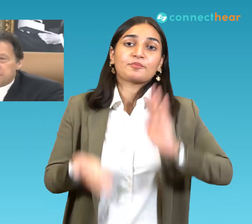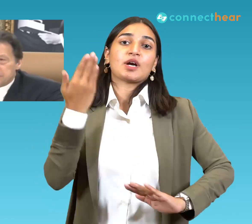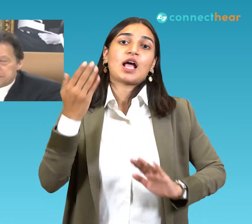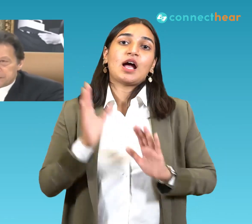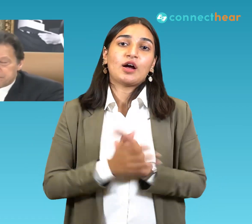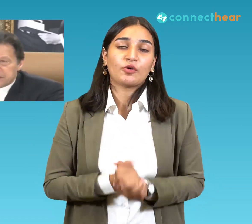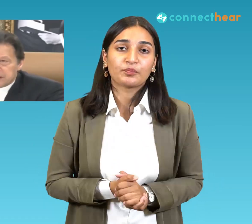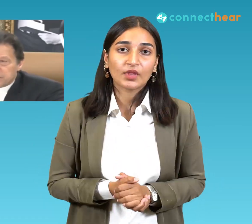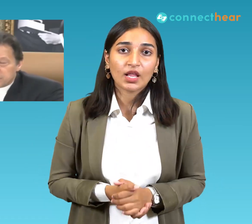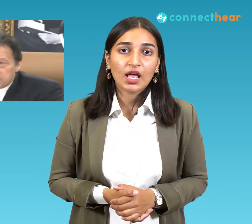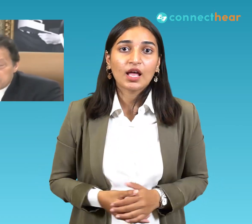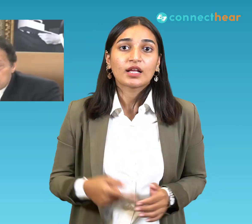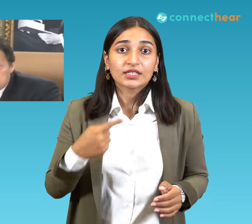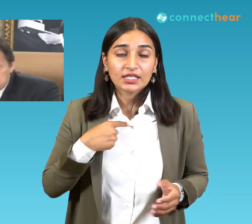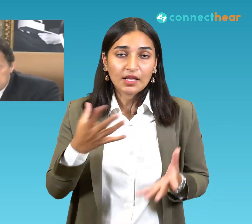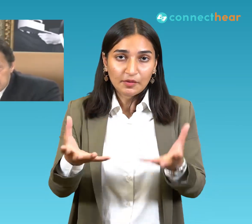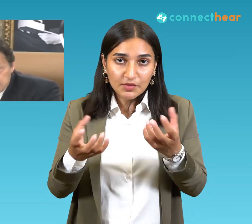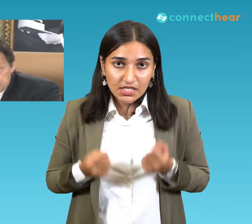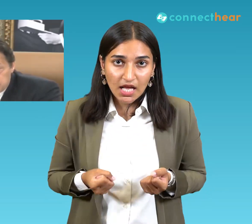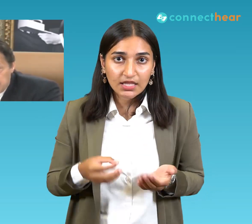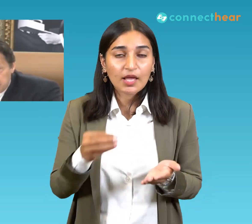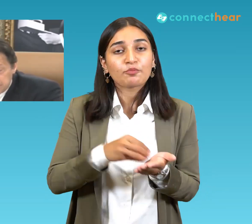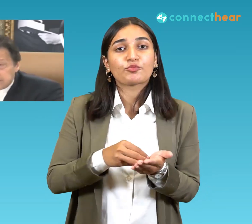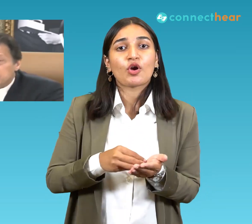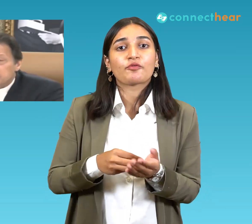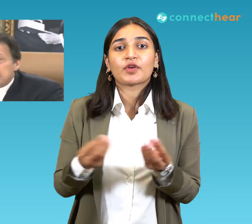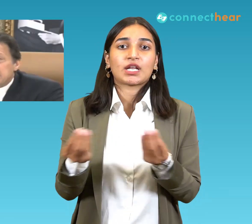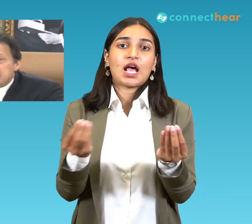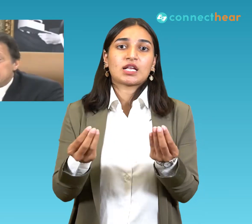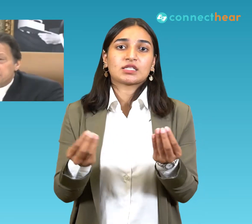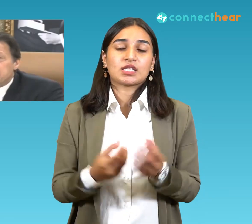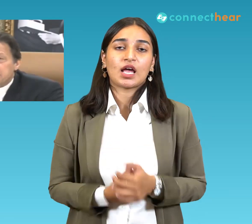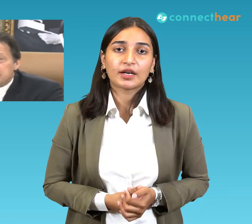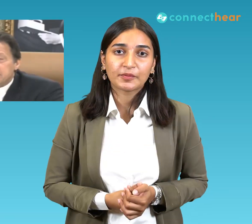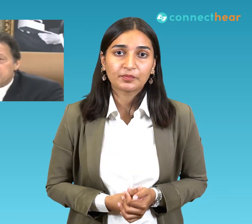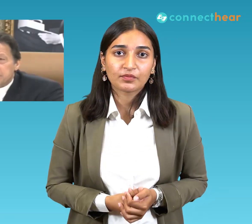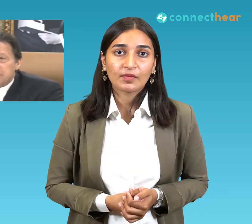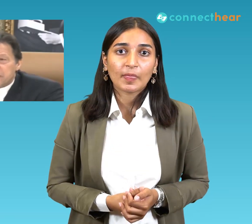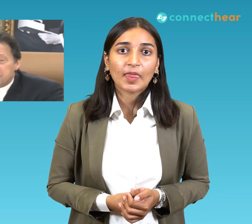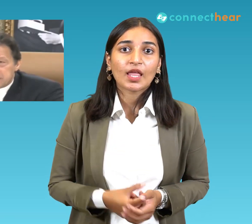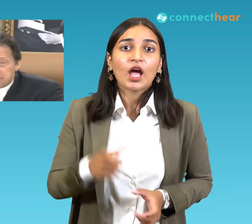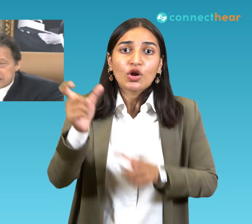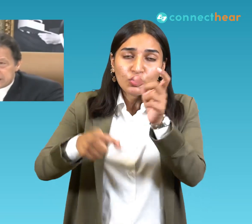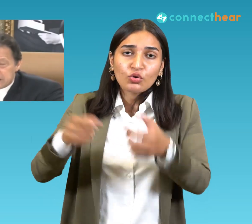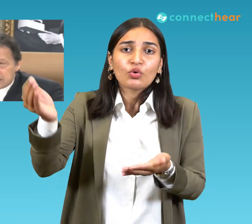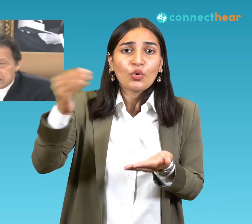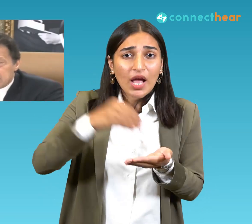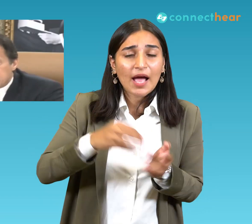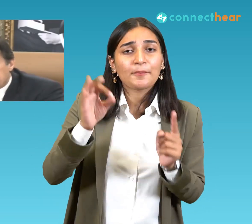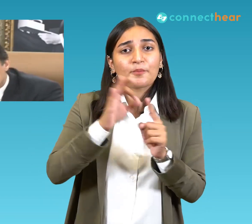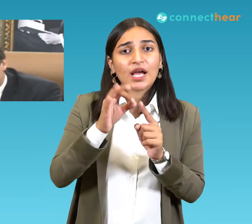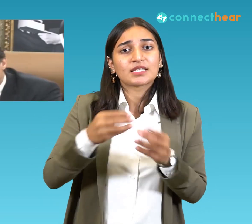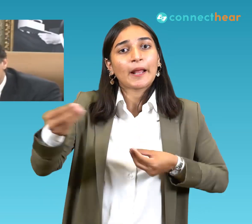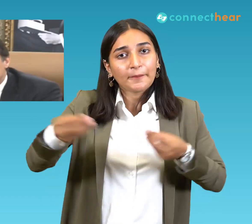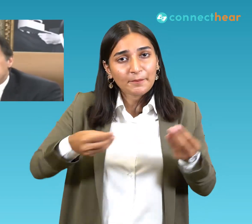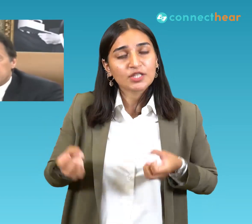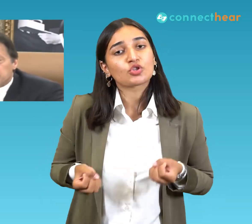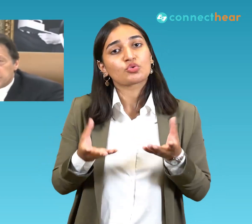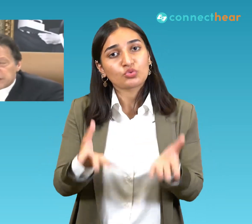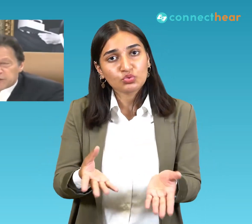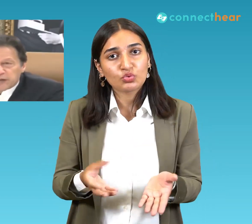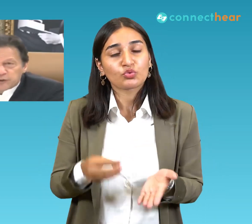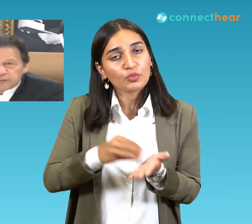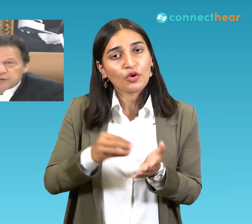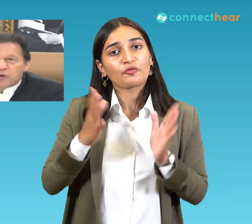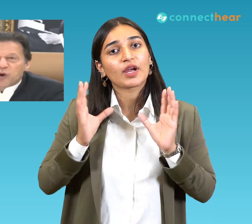easy for people. So we want to do everything to make it easy for investors to make profit in Pakistan. And so as a result,